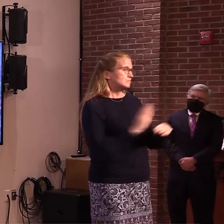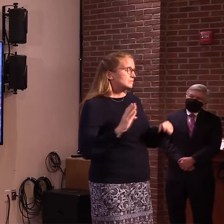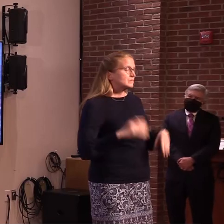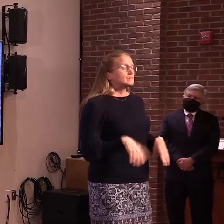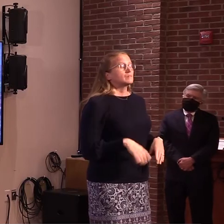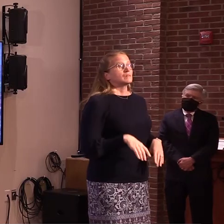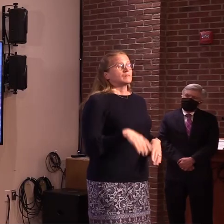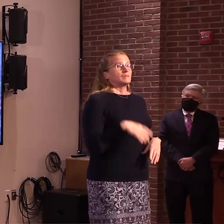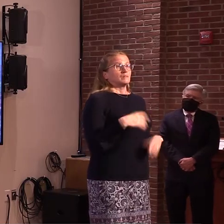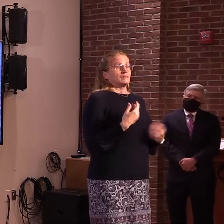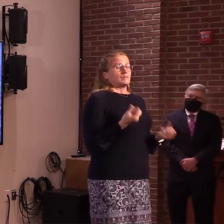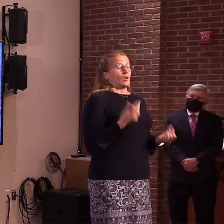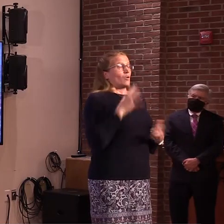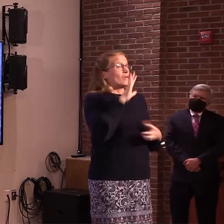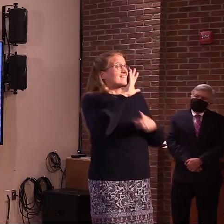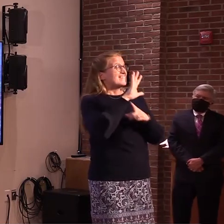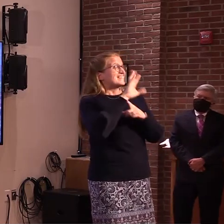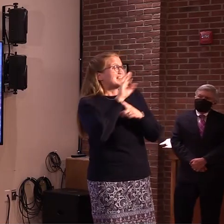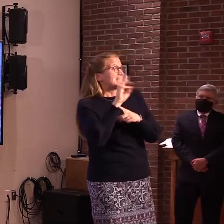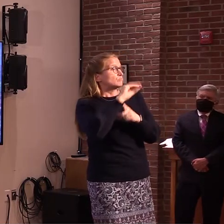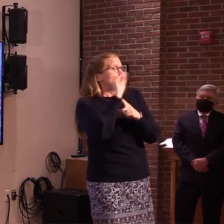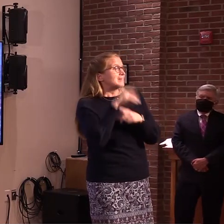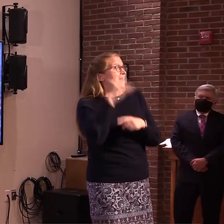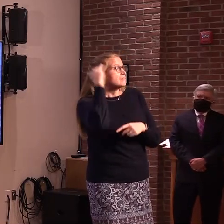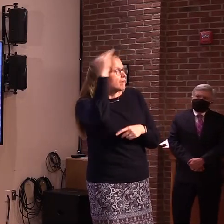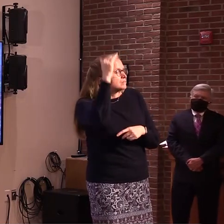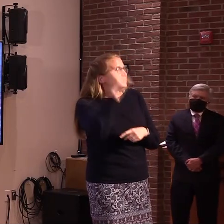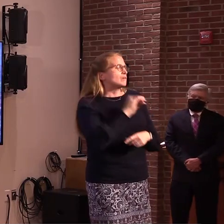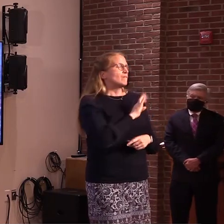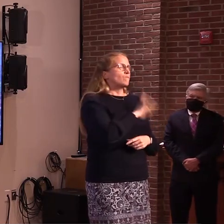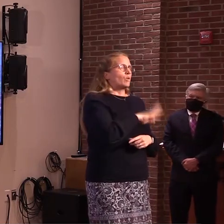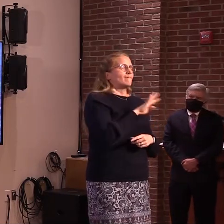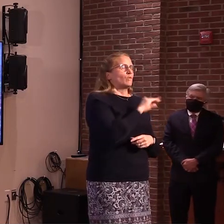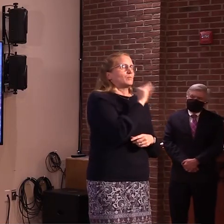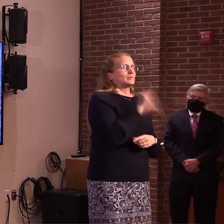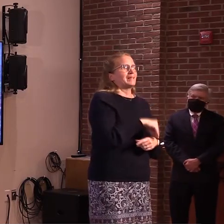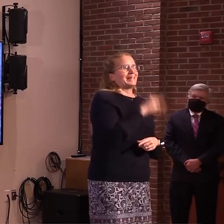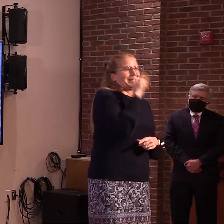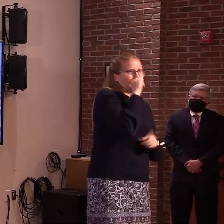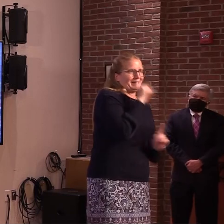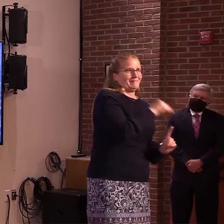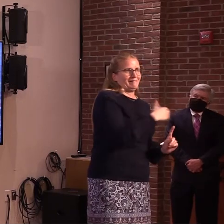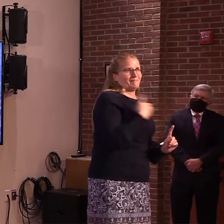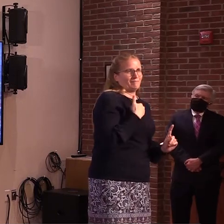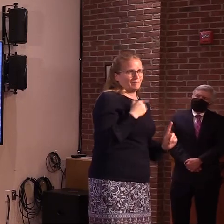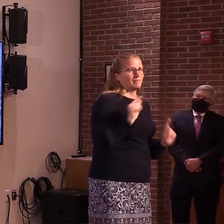56% of the cases adults, 44% children.